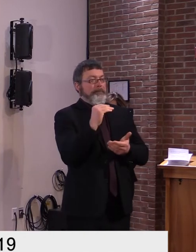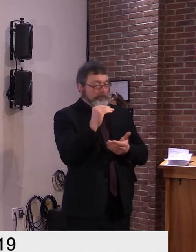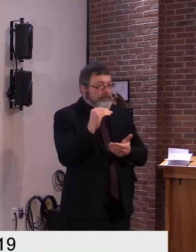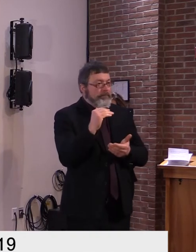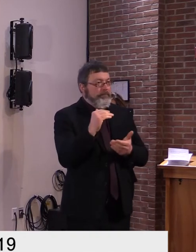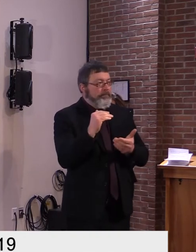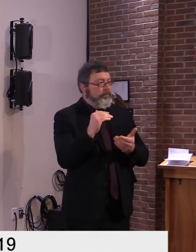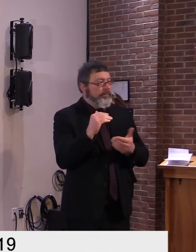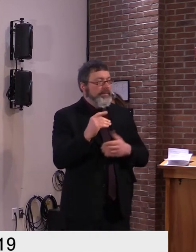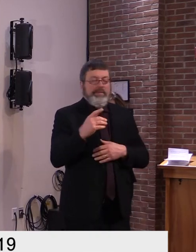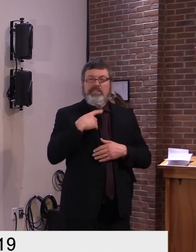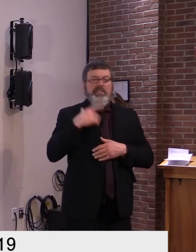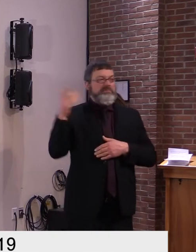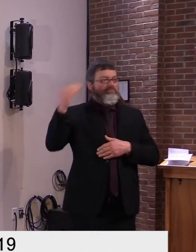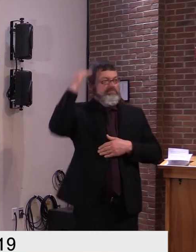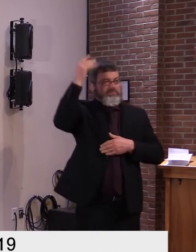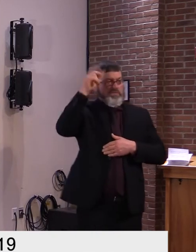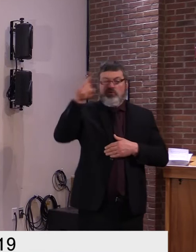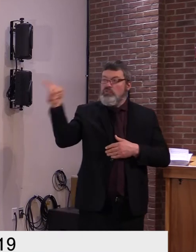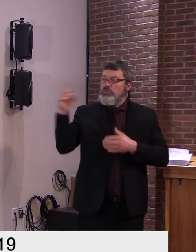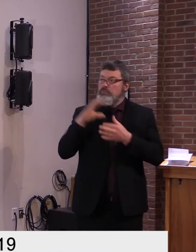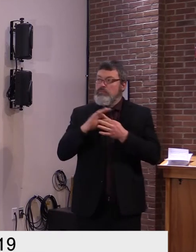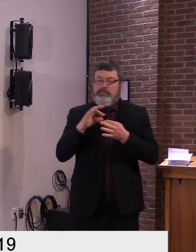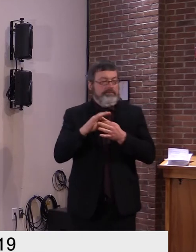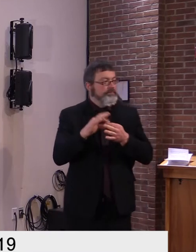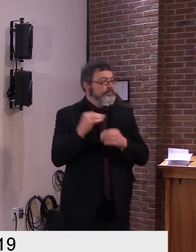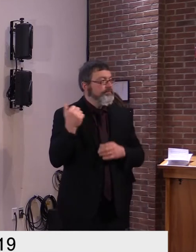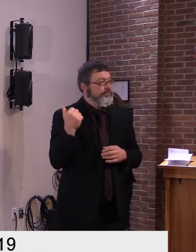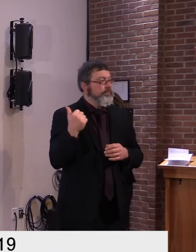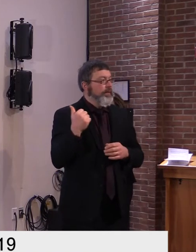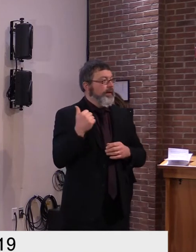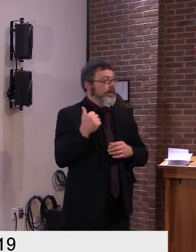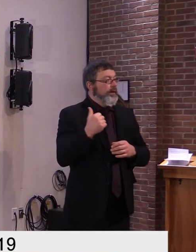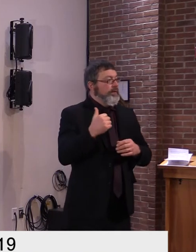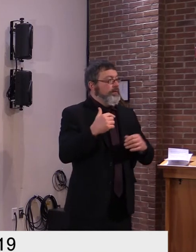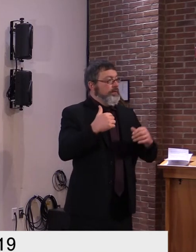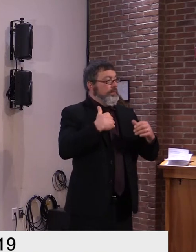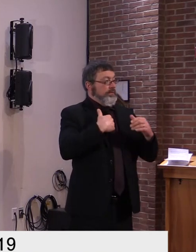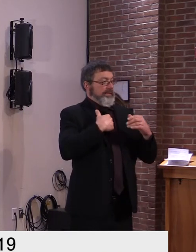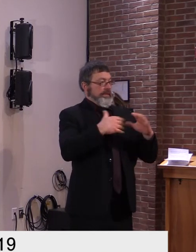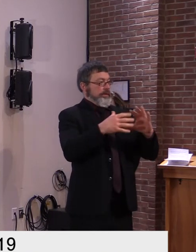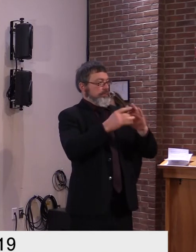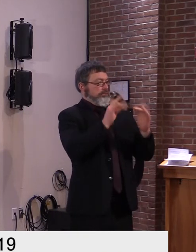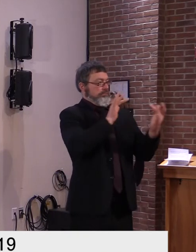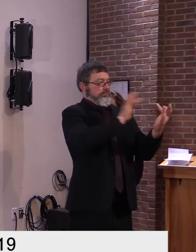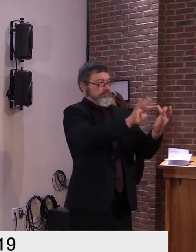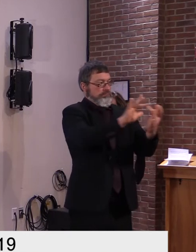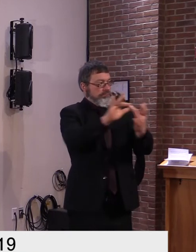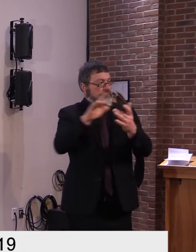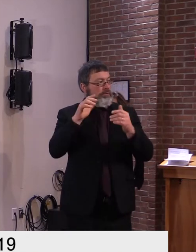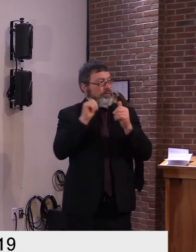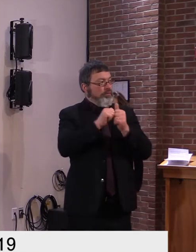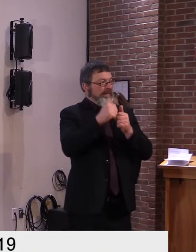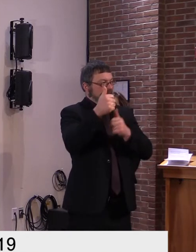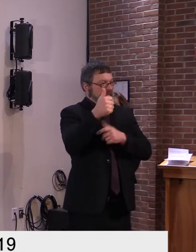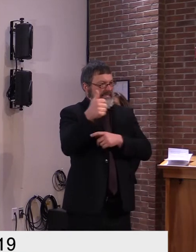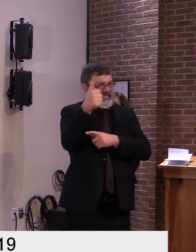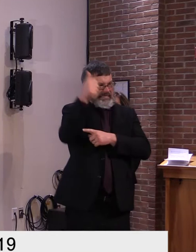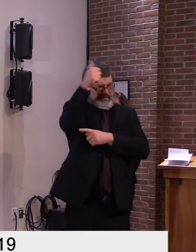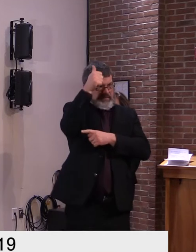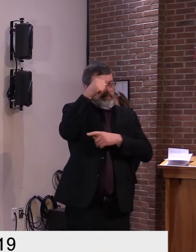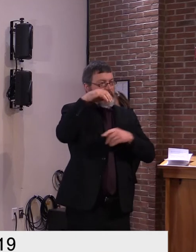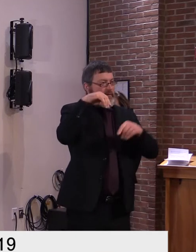So I've been engaged with all of my colleagues in the region who are reporting a 25% to 35% decrease